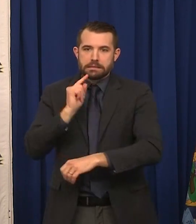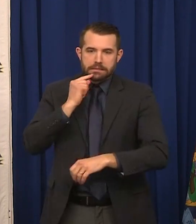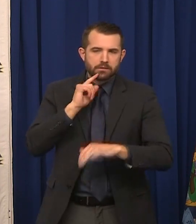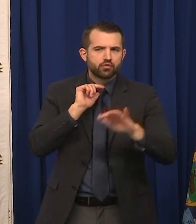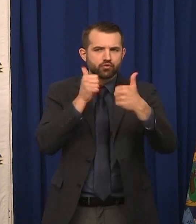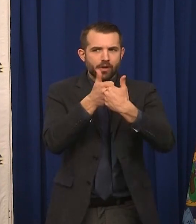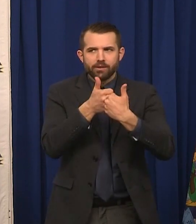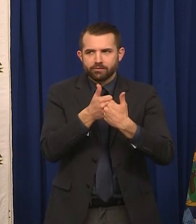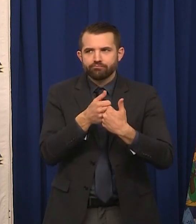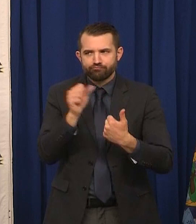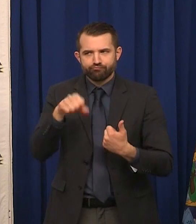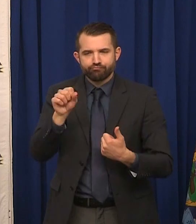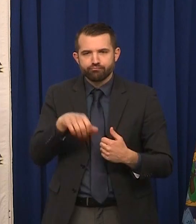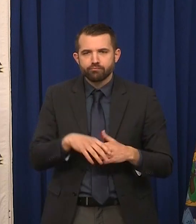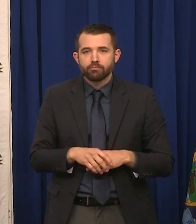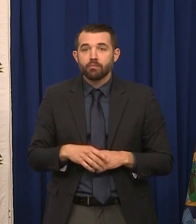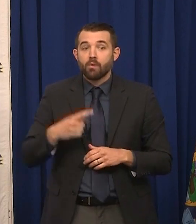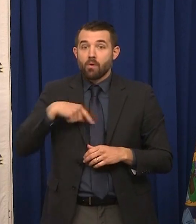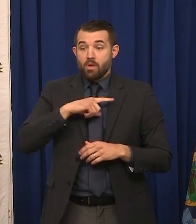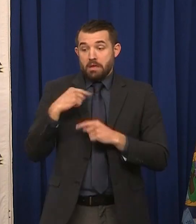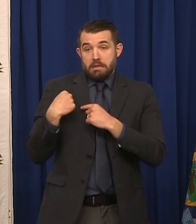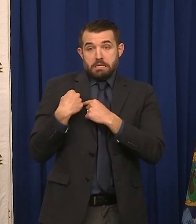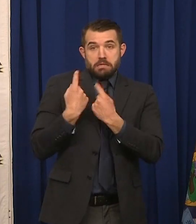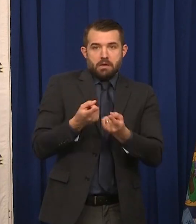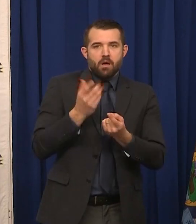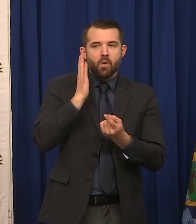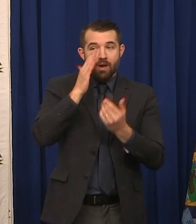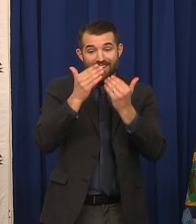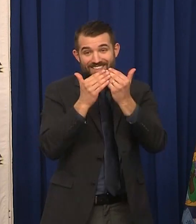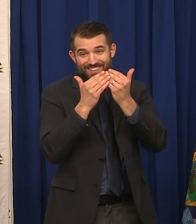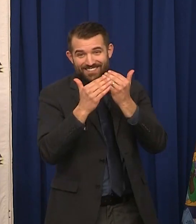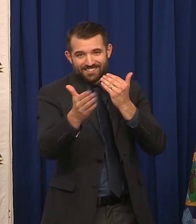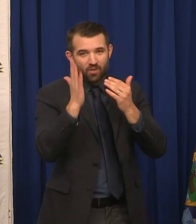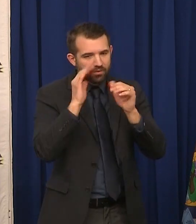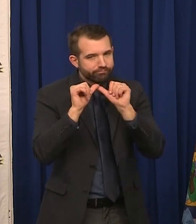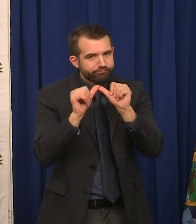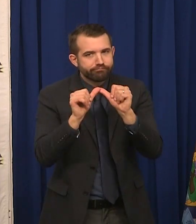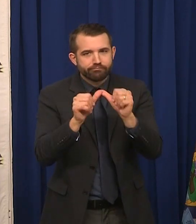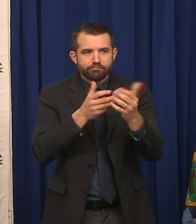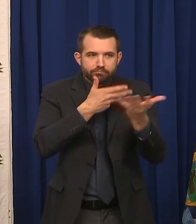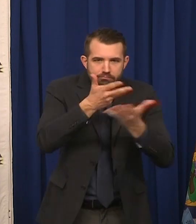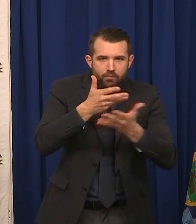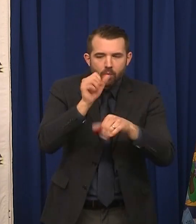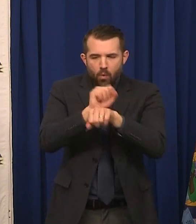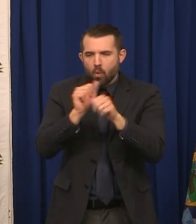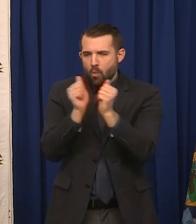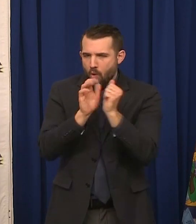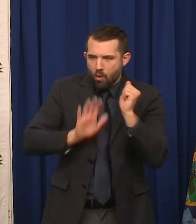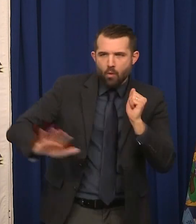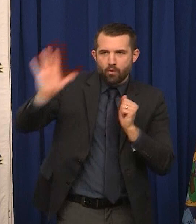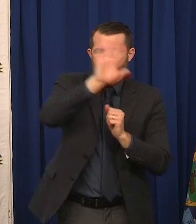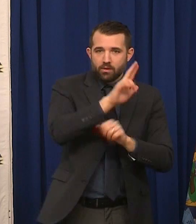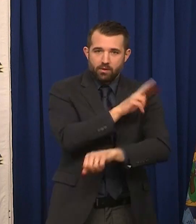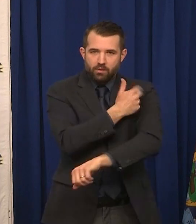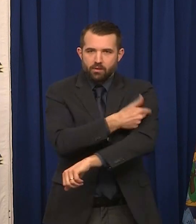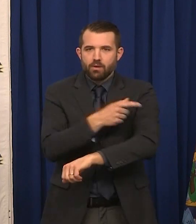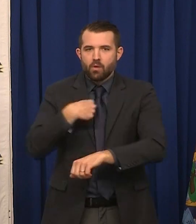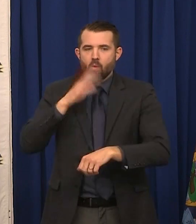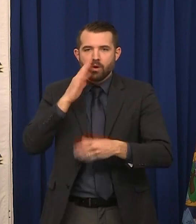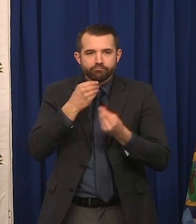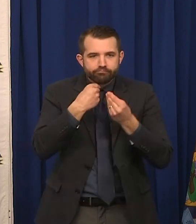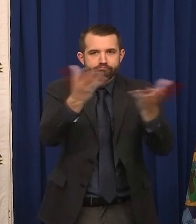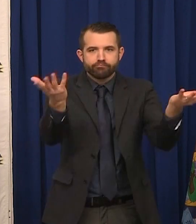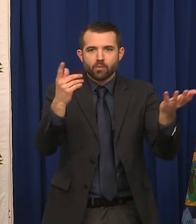continue to work with them on their planning and on their response to help them be equipped with as much as they need, but we